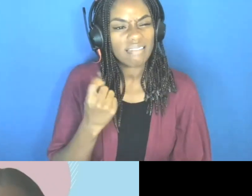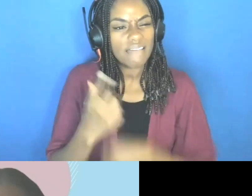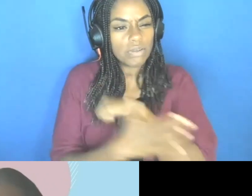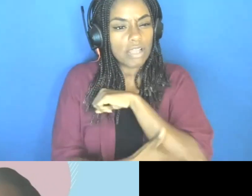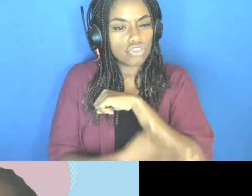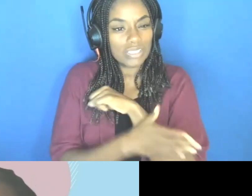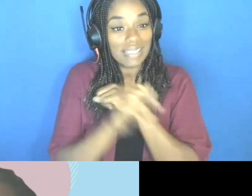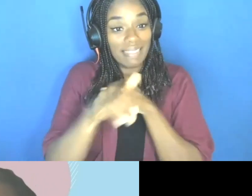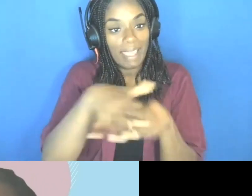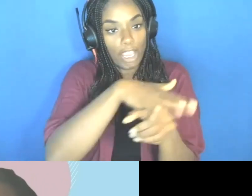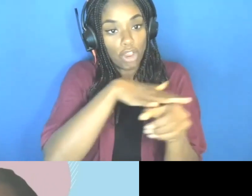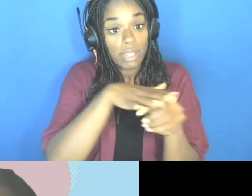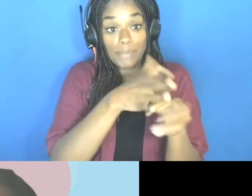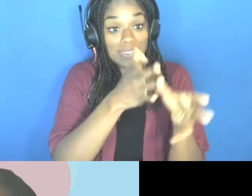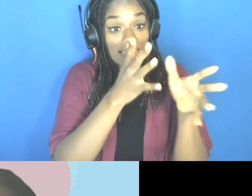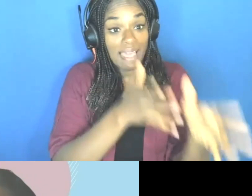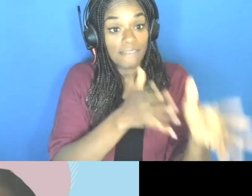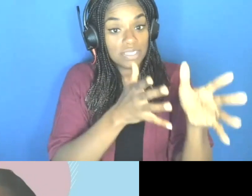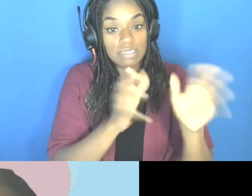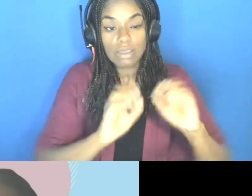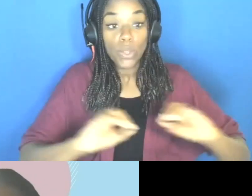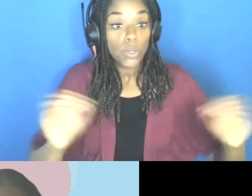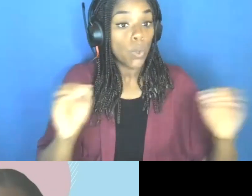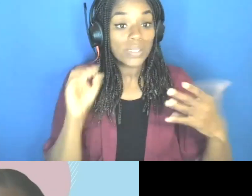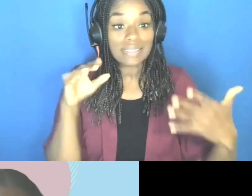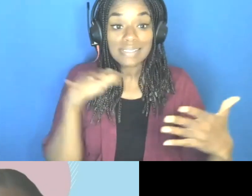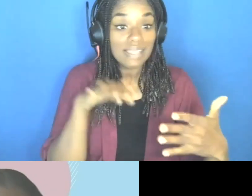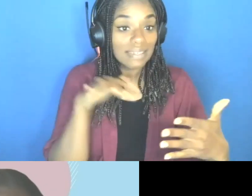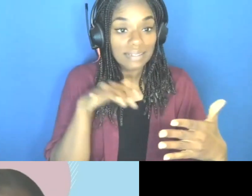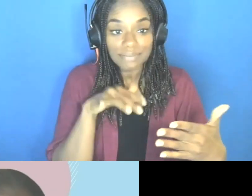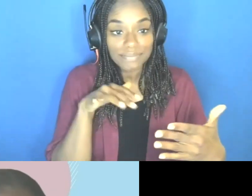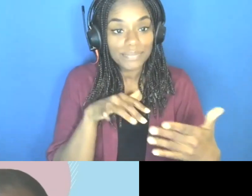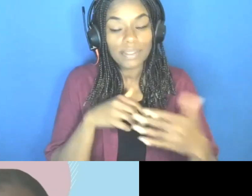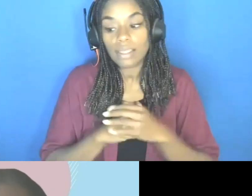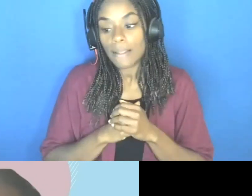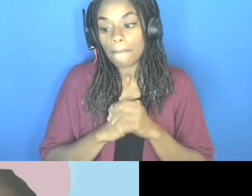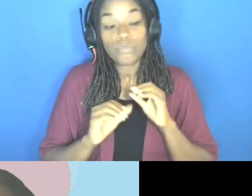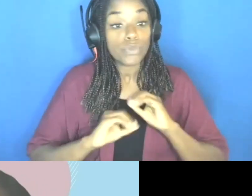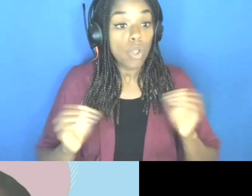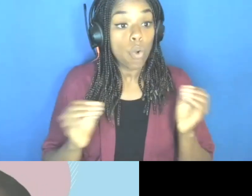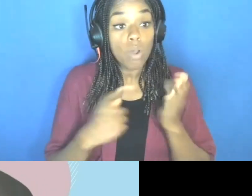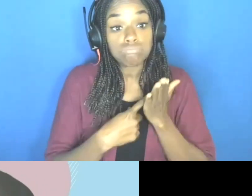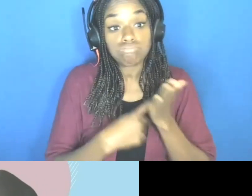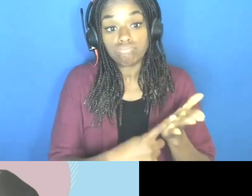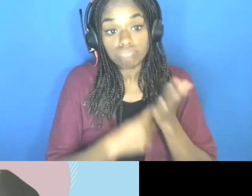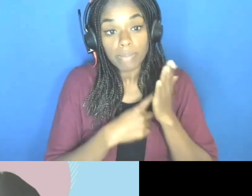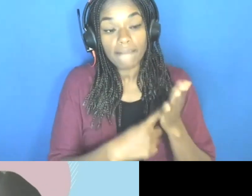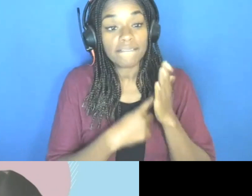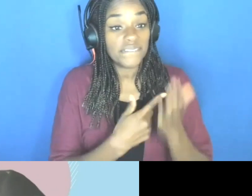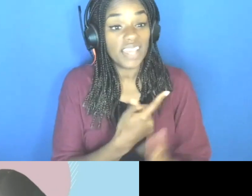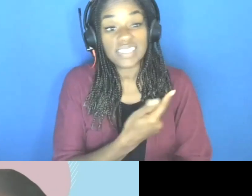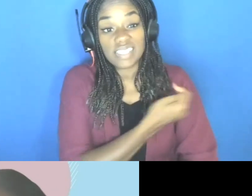there. Nobody studied it. Nobody talked about vaccination for